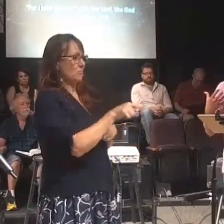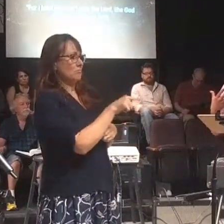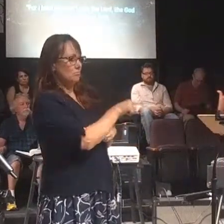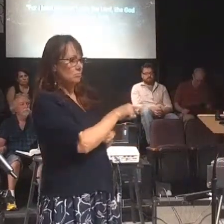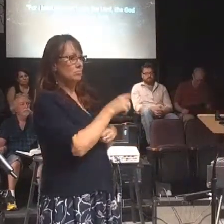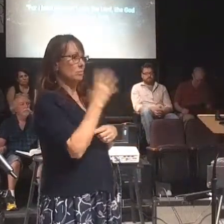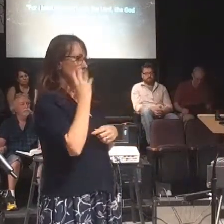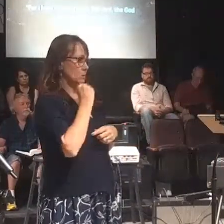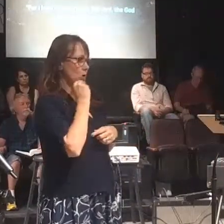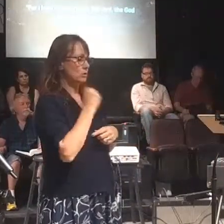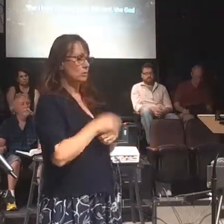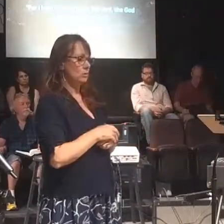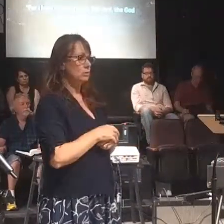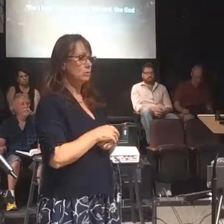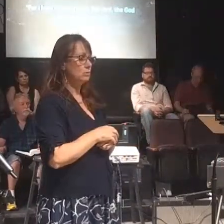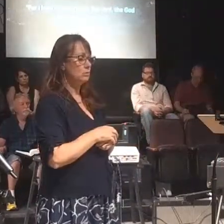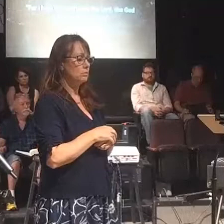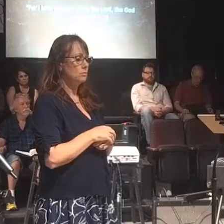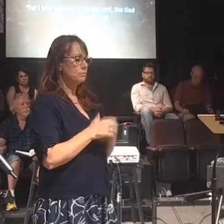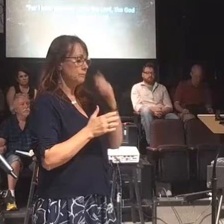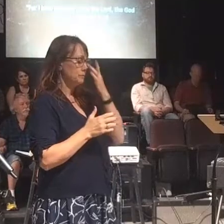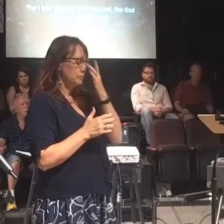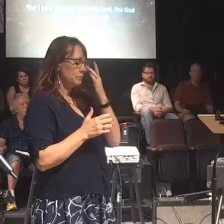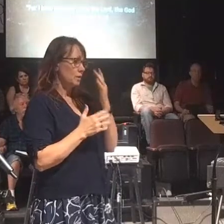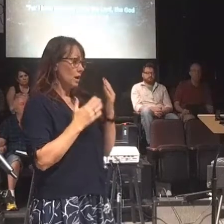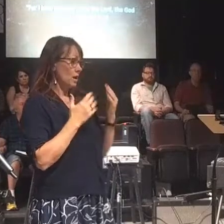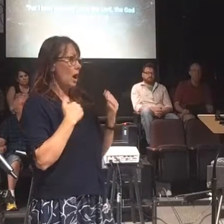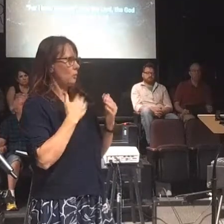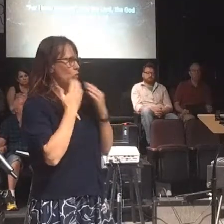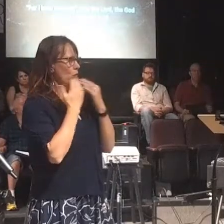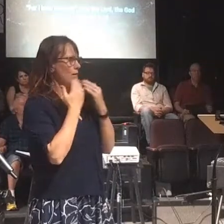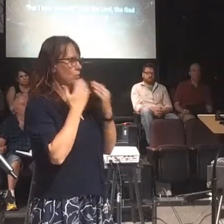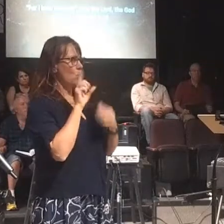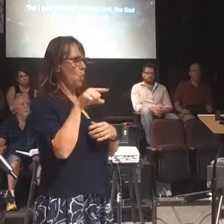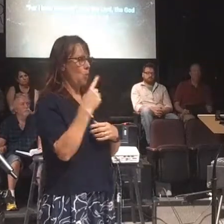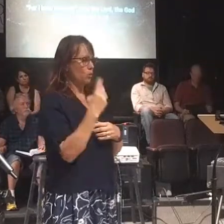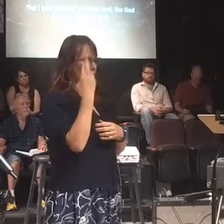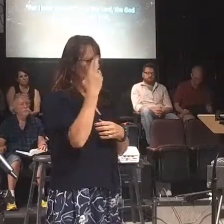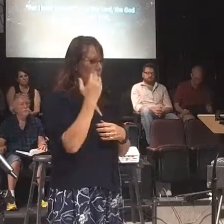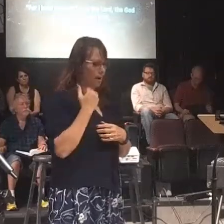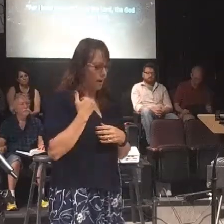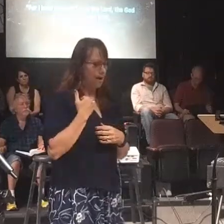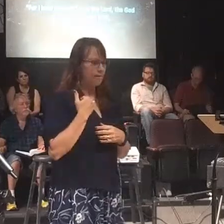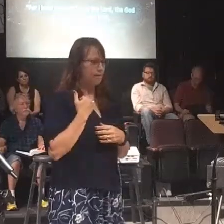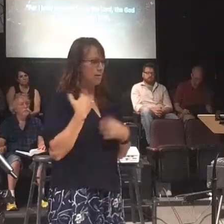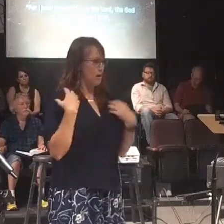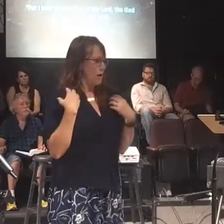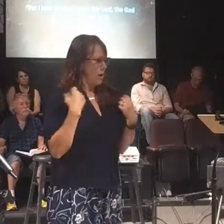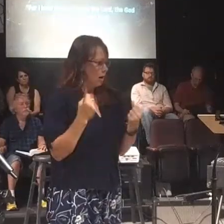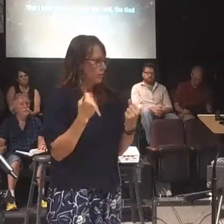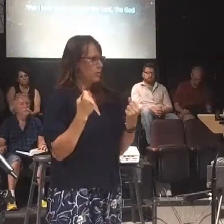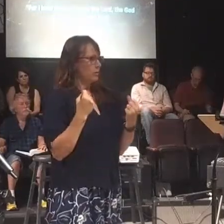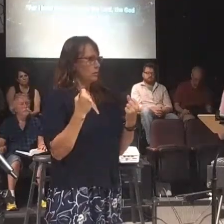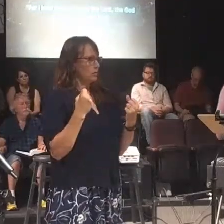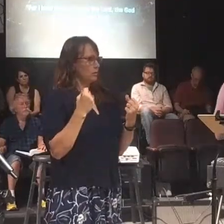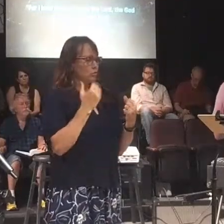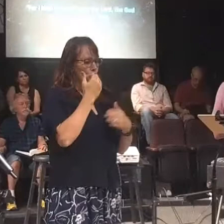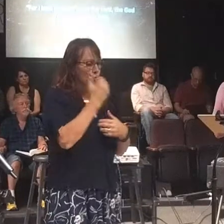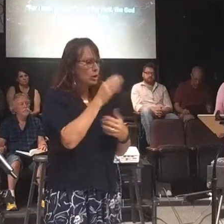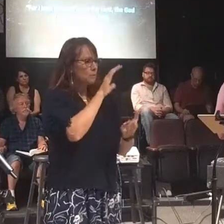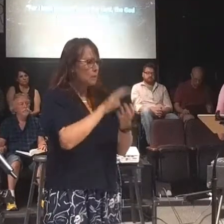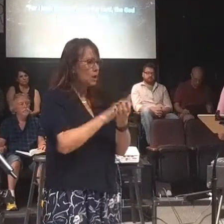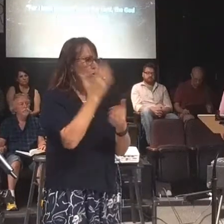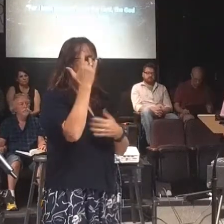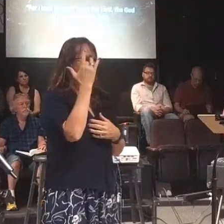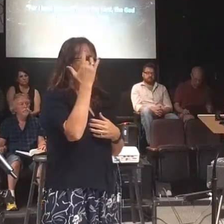even as a kid. And I'm so grateful. The only reason I have a healthy, thriving marriage is because of God, and because of the